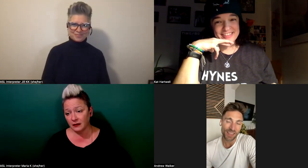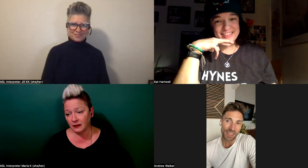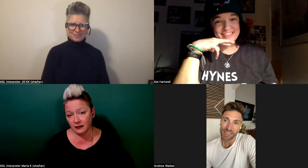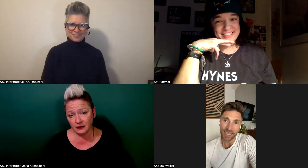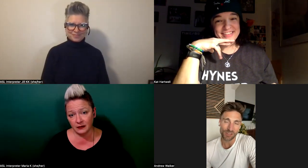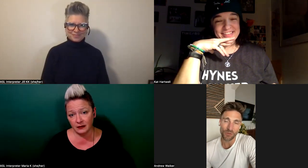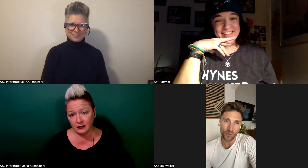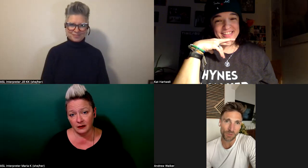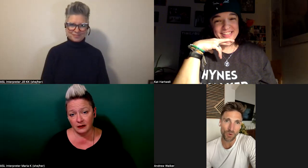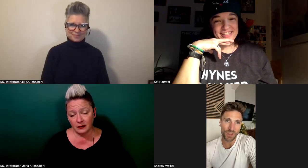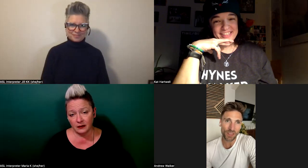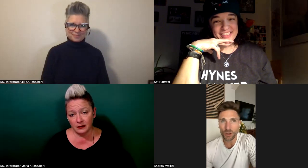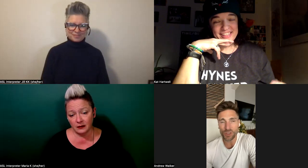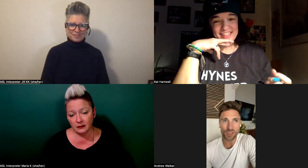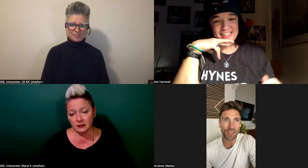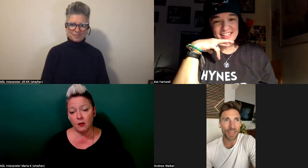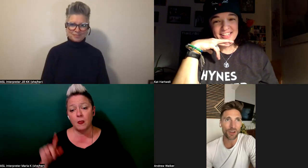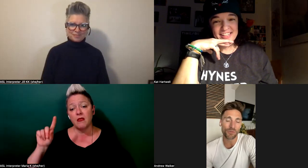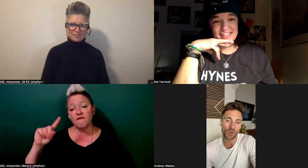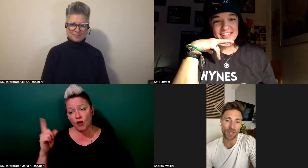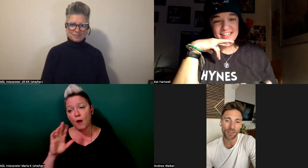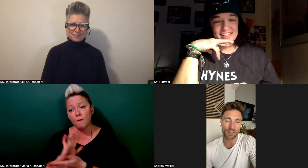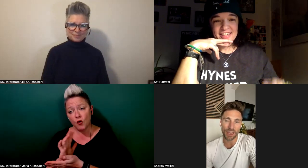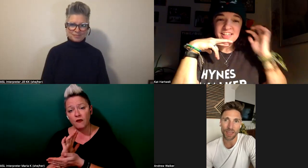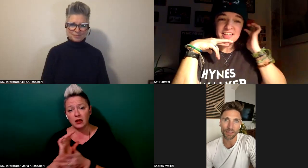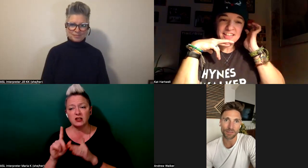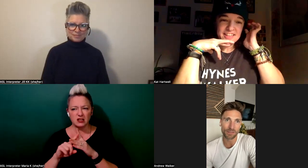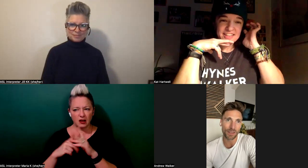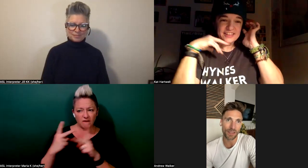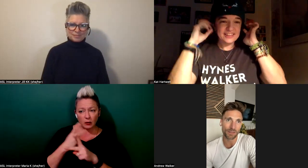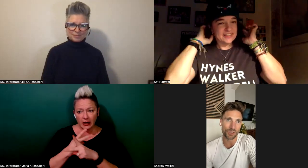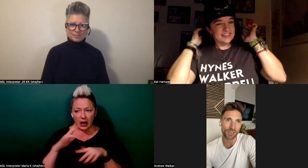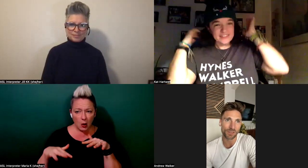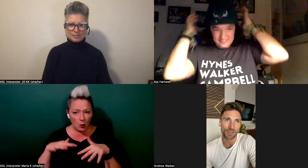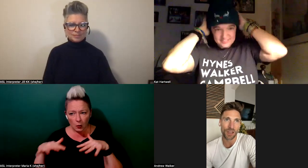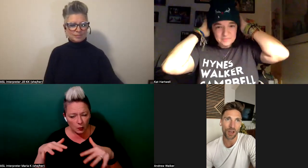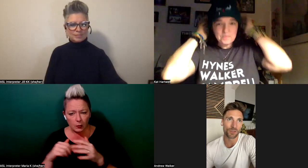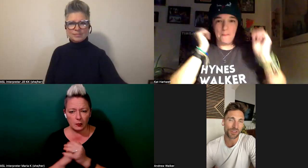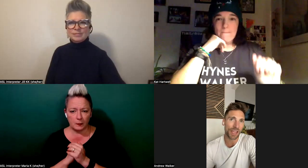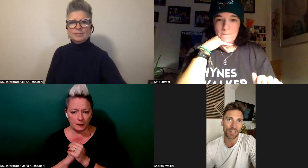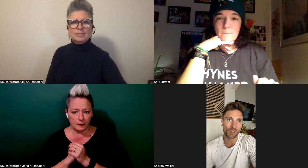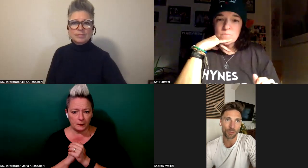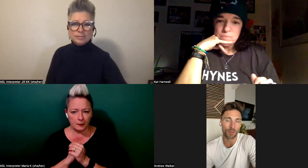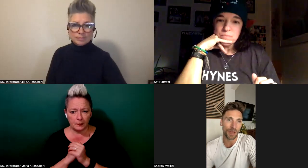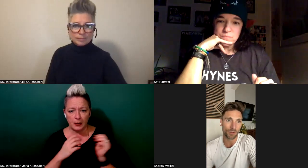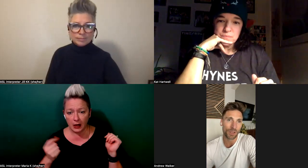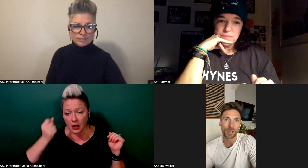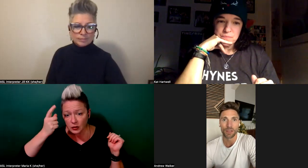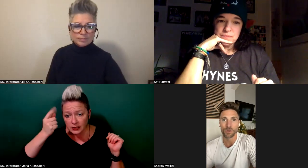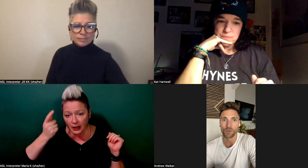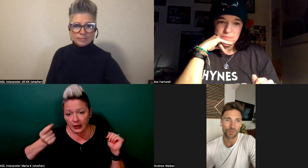But yeah, so the first movie, you know, just kind of getting our footing and just understanding a little bit